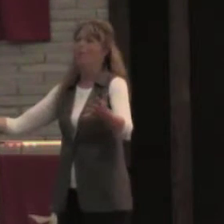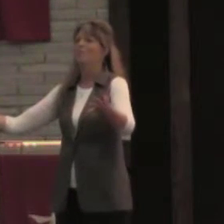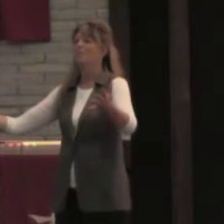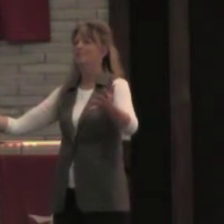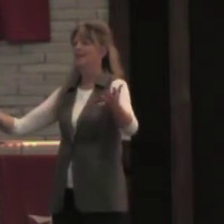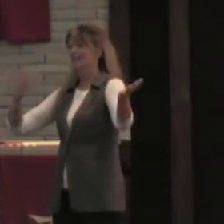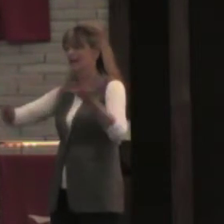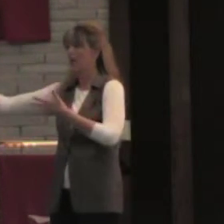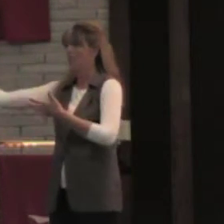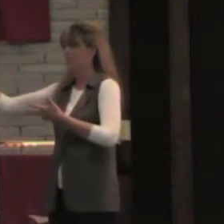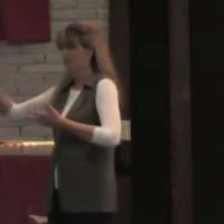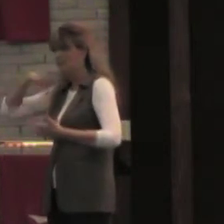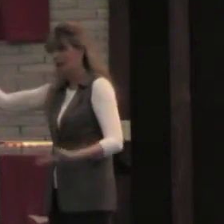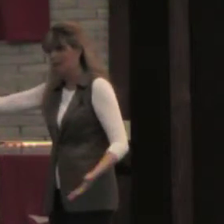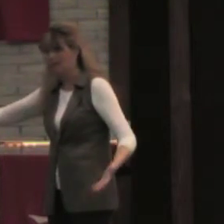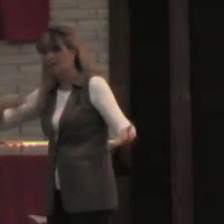Go ahead.